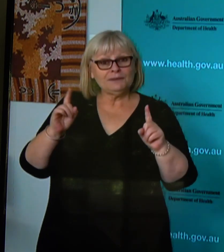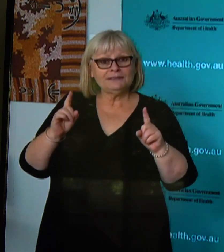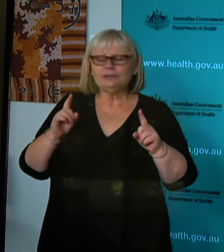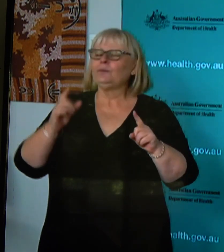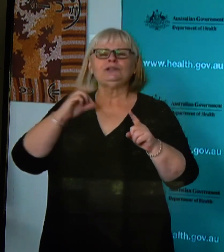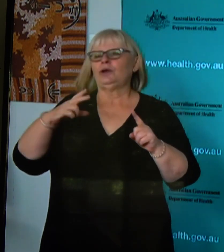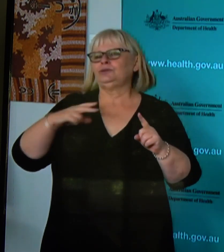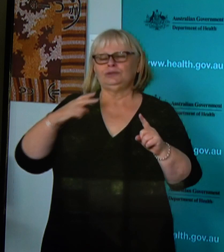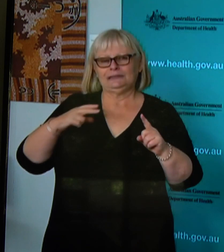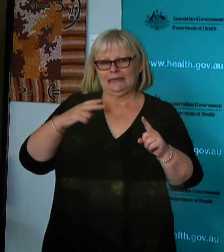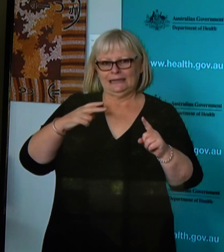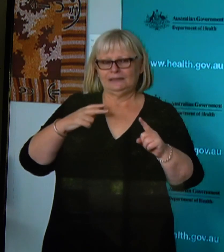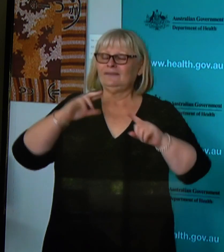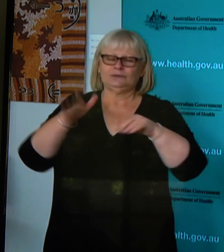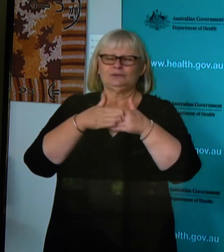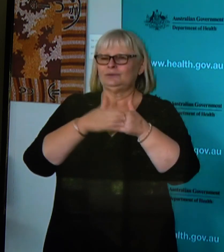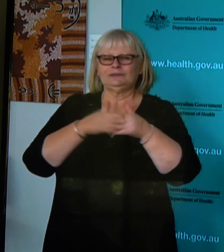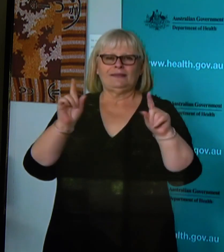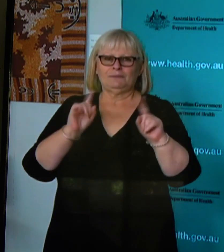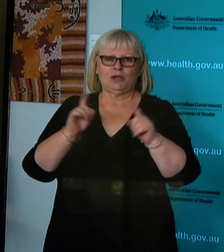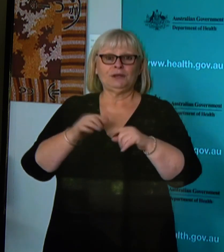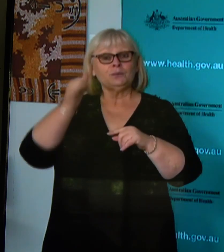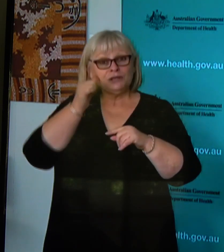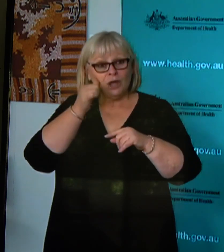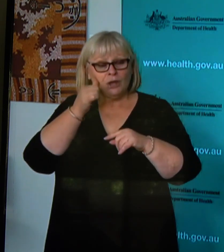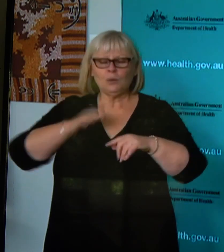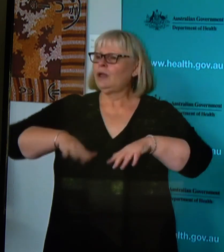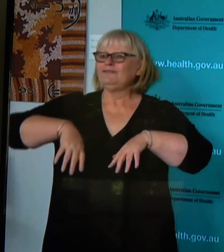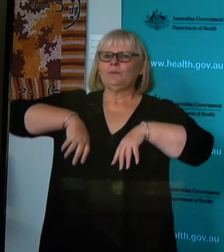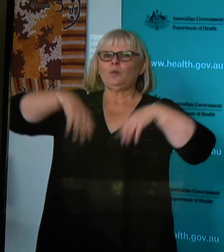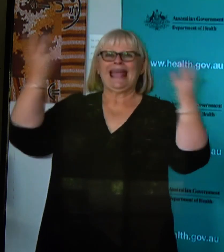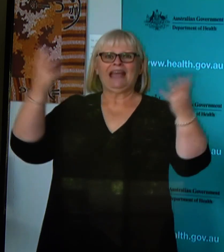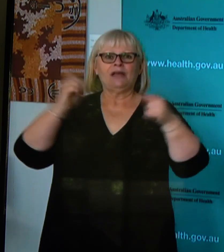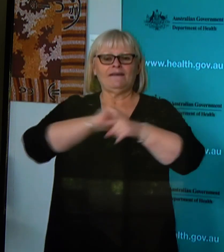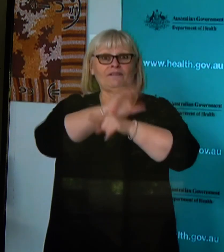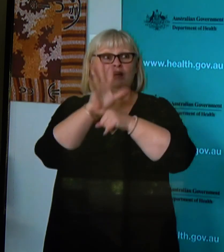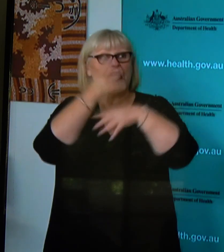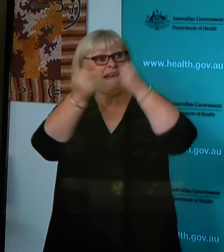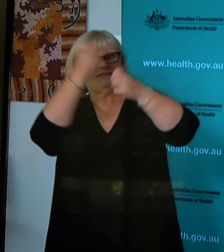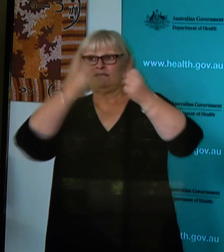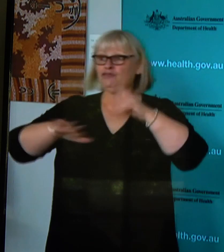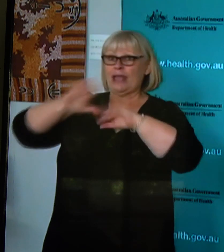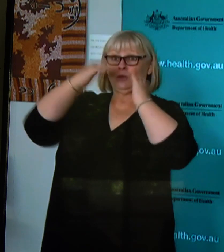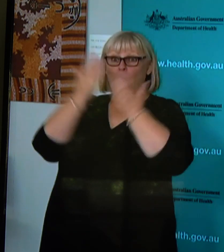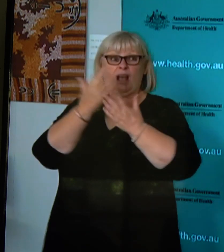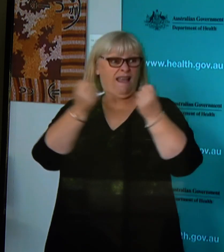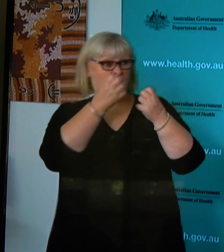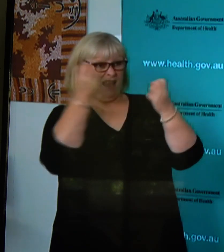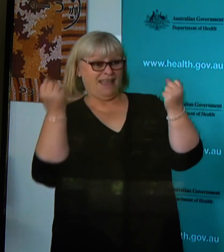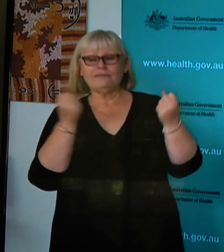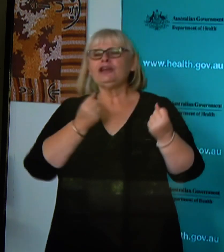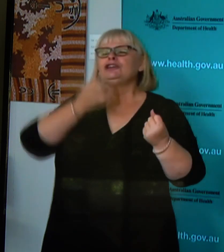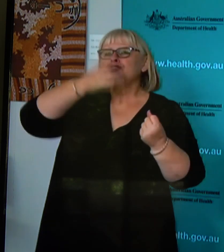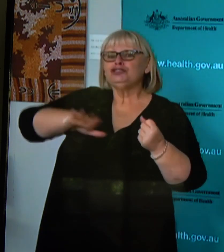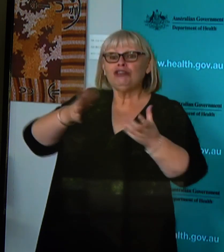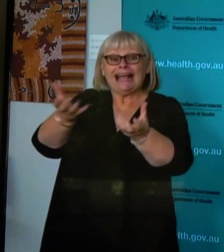is not necessary in relation to schools. We know from wherever the virus has broken out, very few